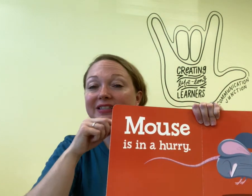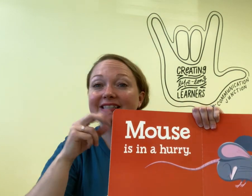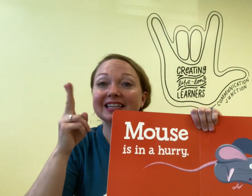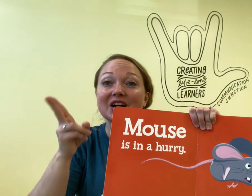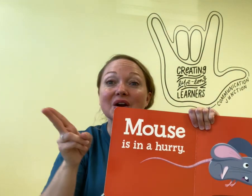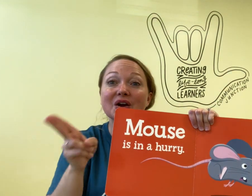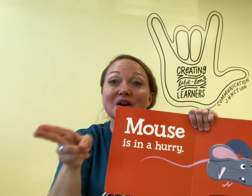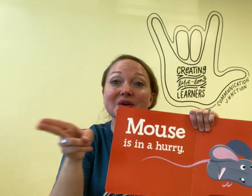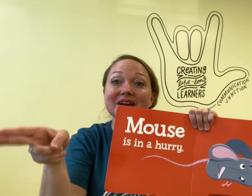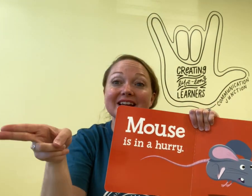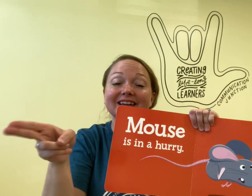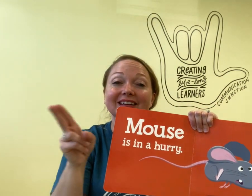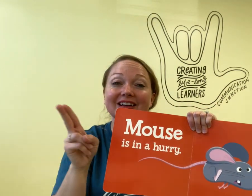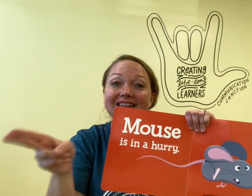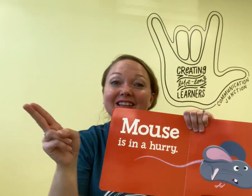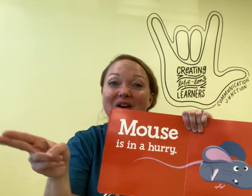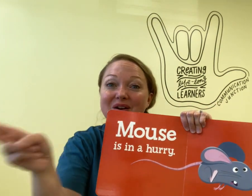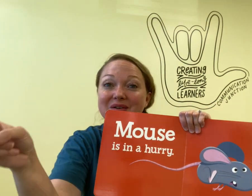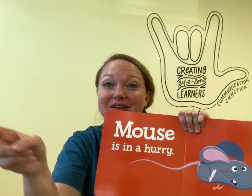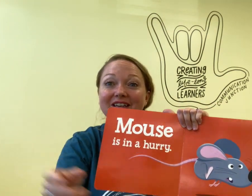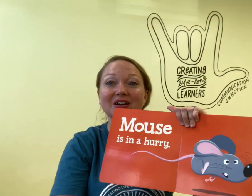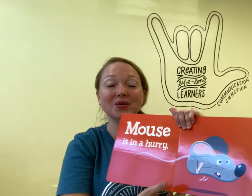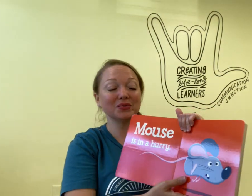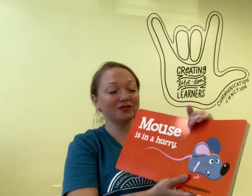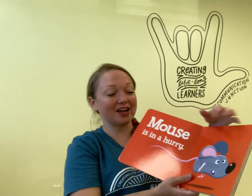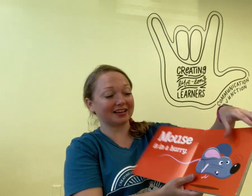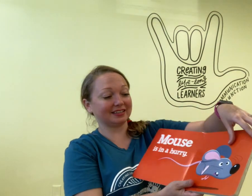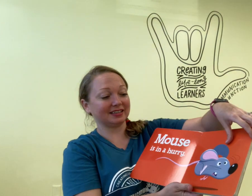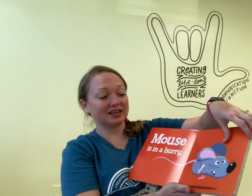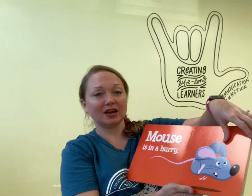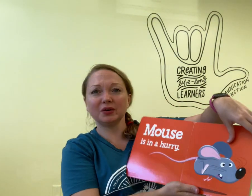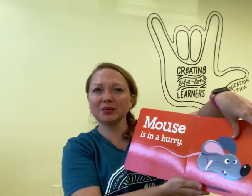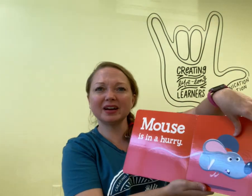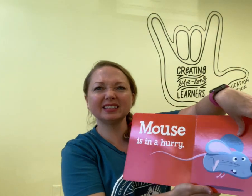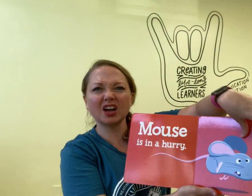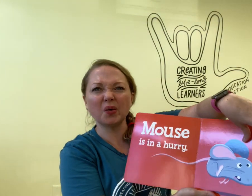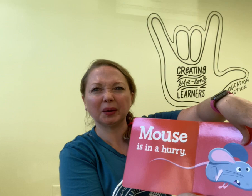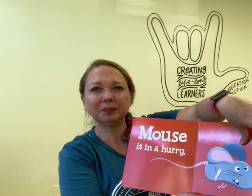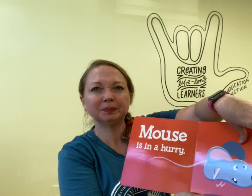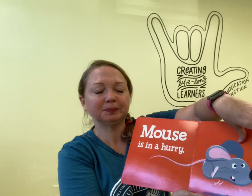a hurry. He's in a hurry to go real fast. I wonder where he's going.